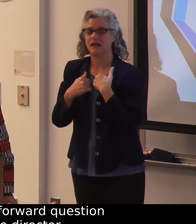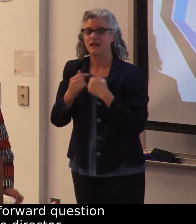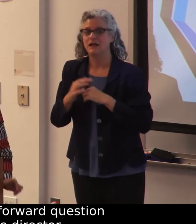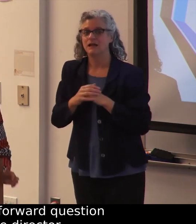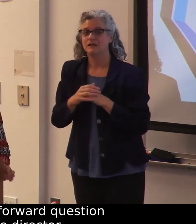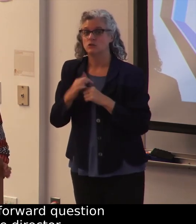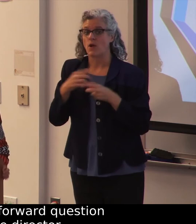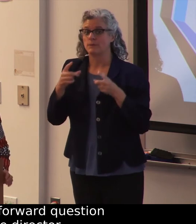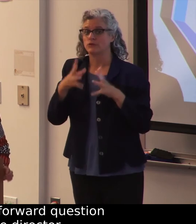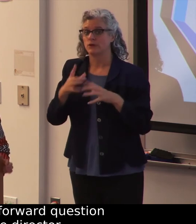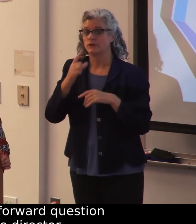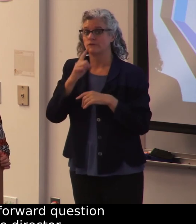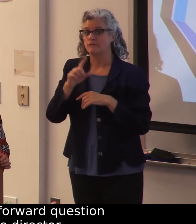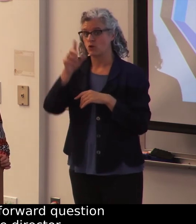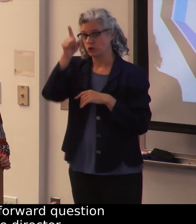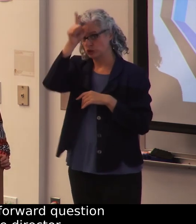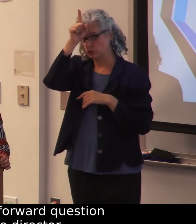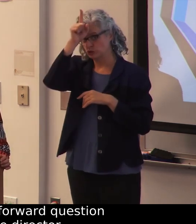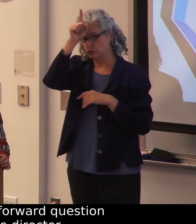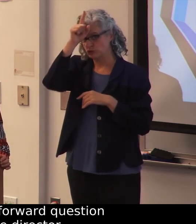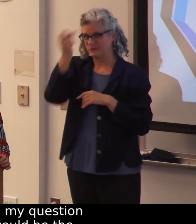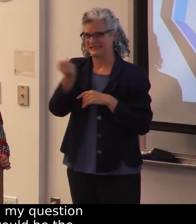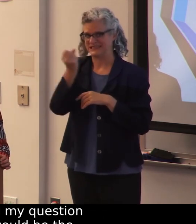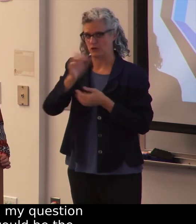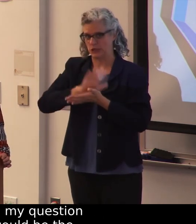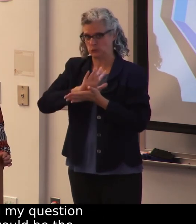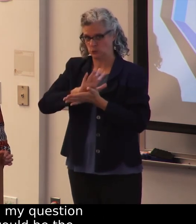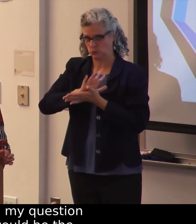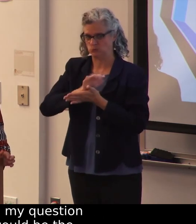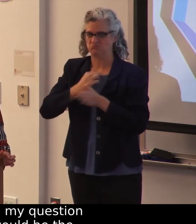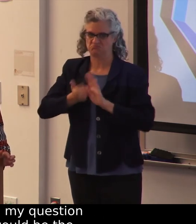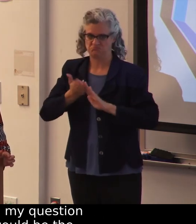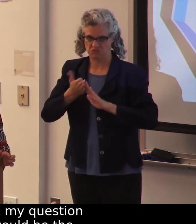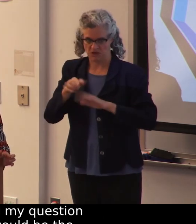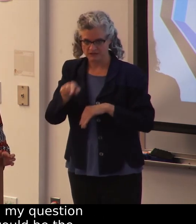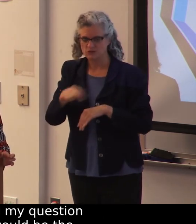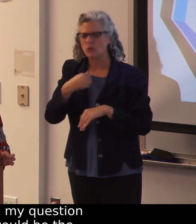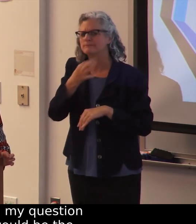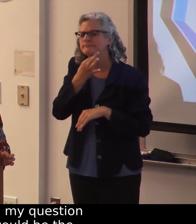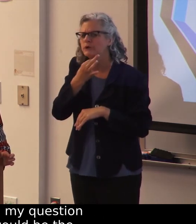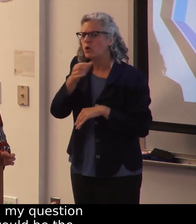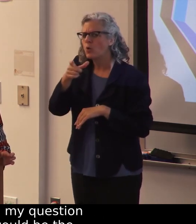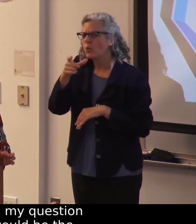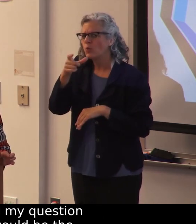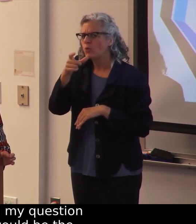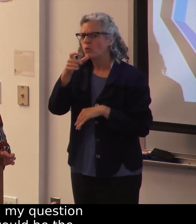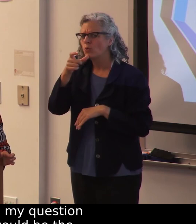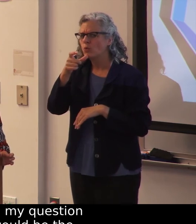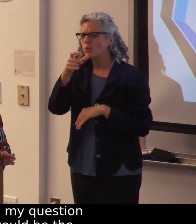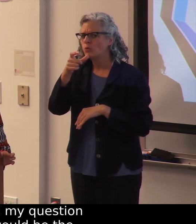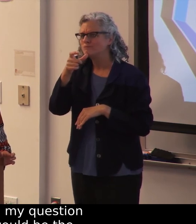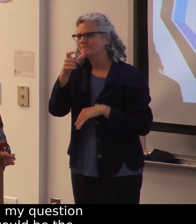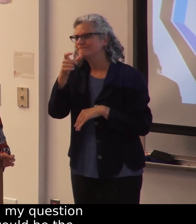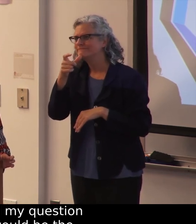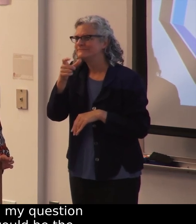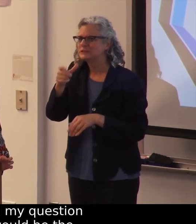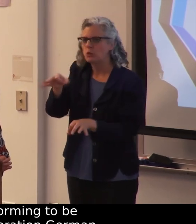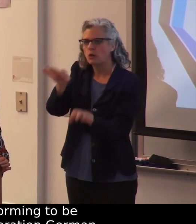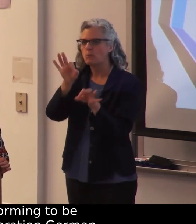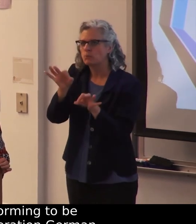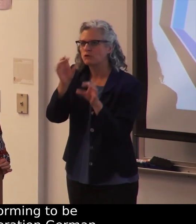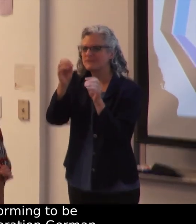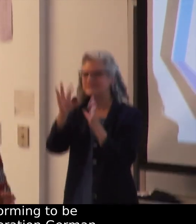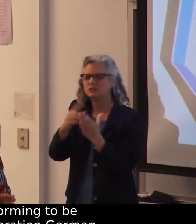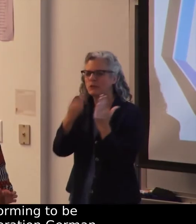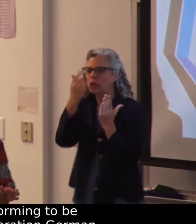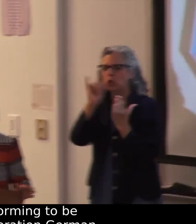I'm the director of a German Saturday school, and my question would be, who would be the best or perfect teacher